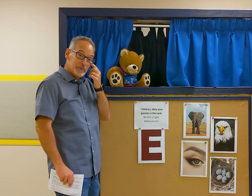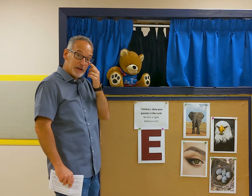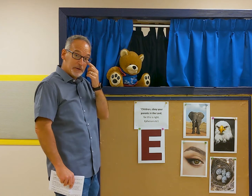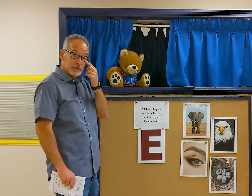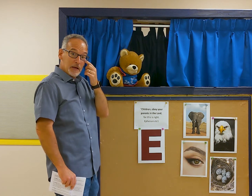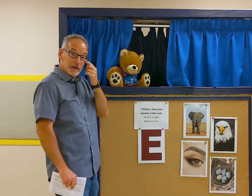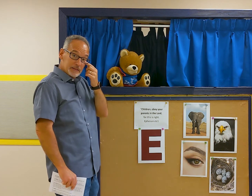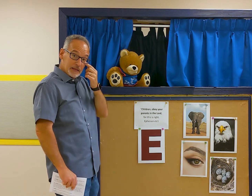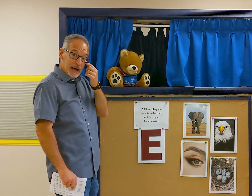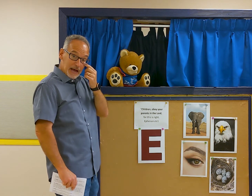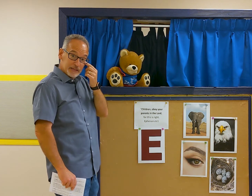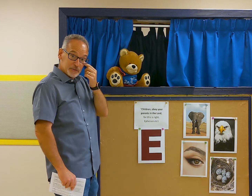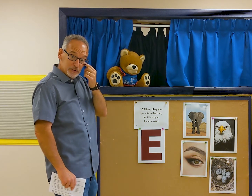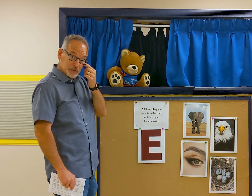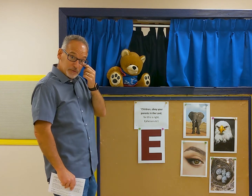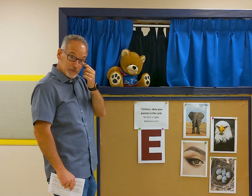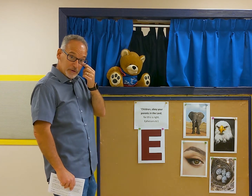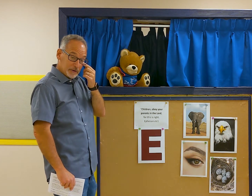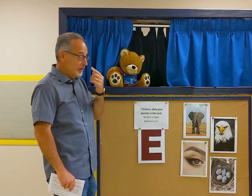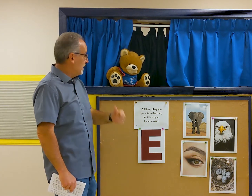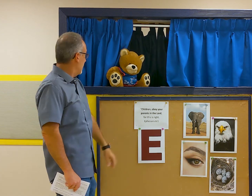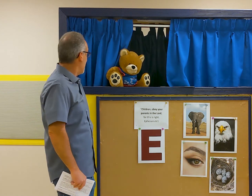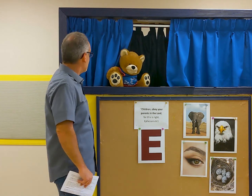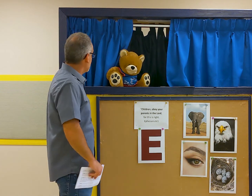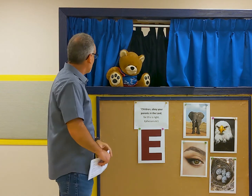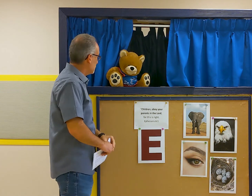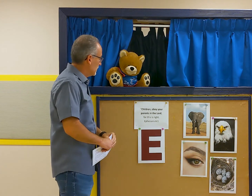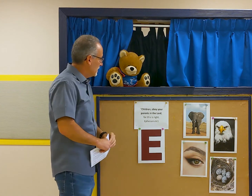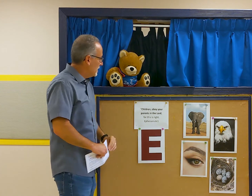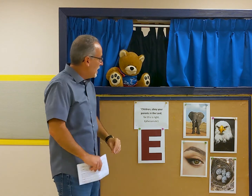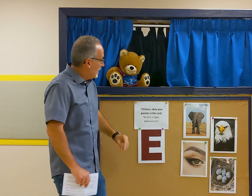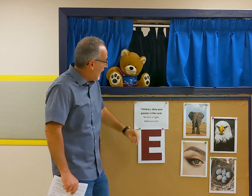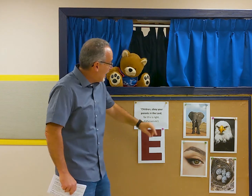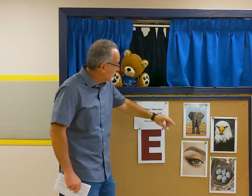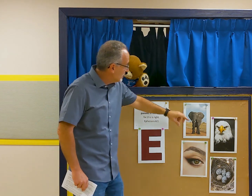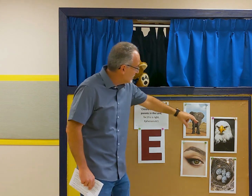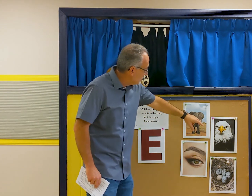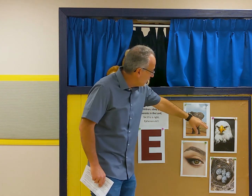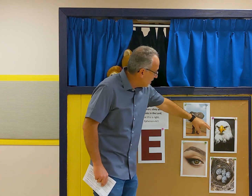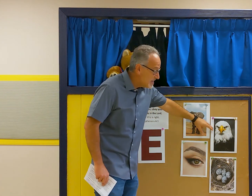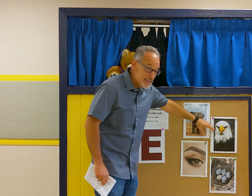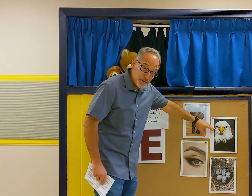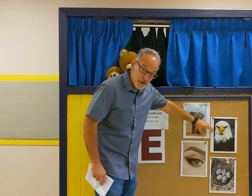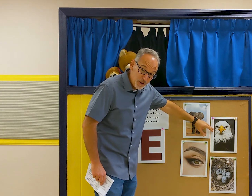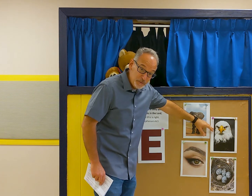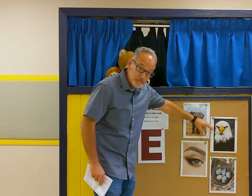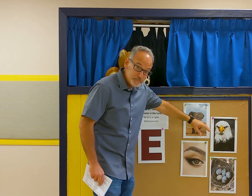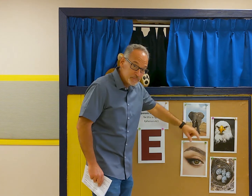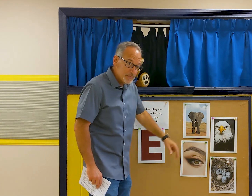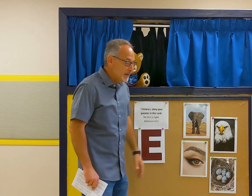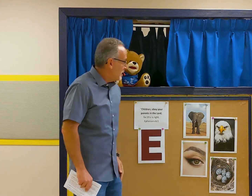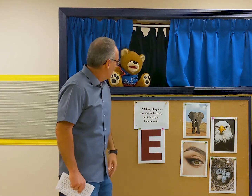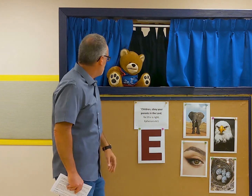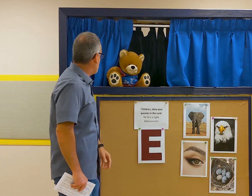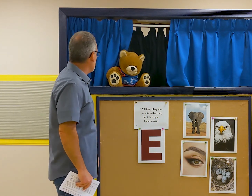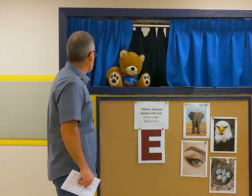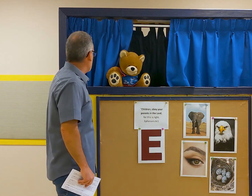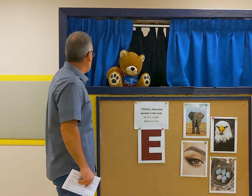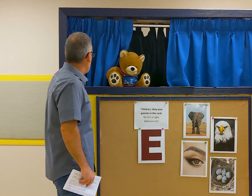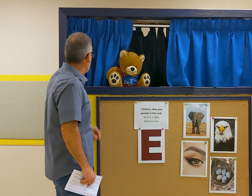spelled the I that you look through here. It actually starts with an E. As does the word eagle. Wow. What do eagles do, Cubby Bear? Do they